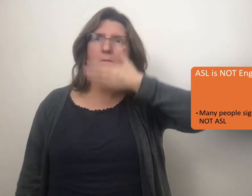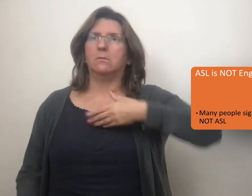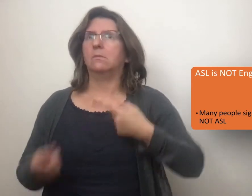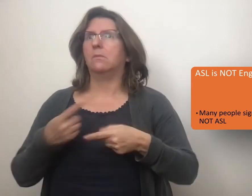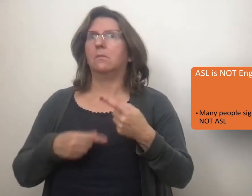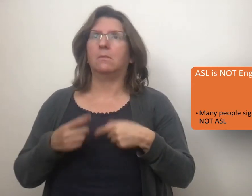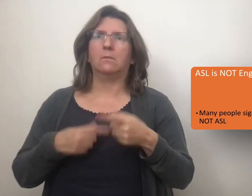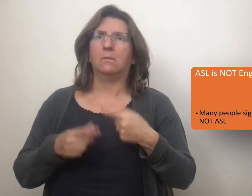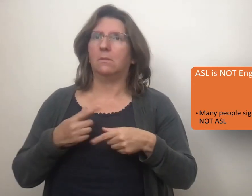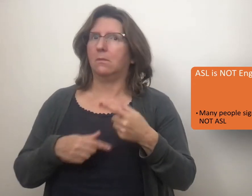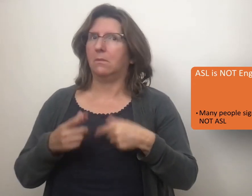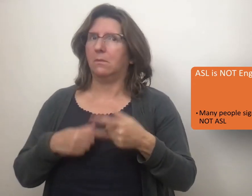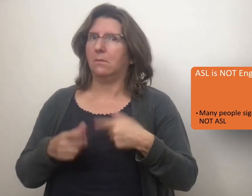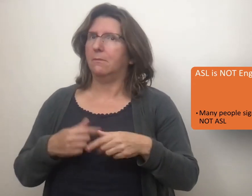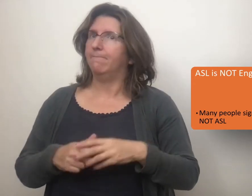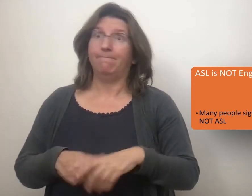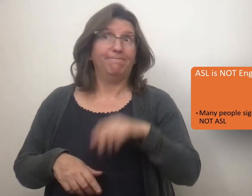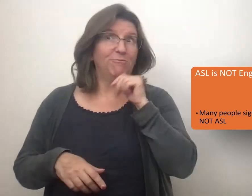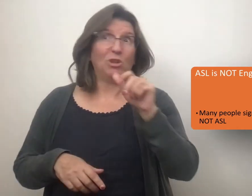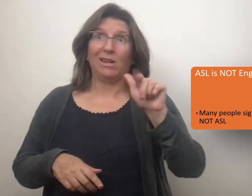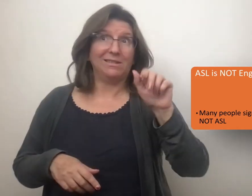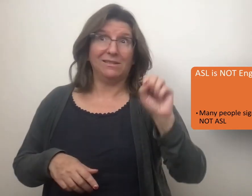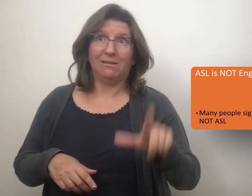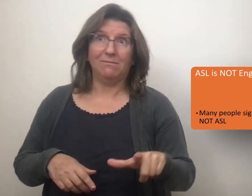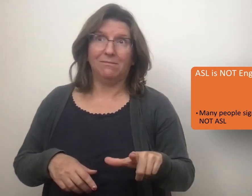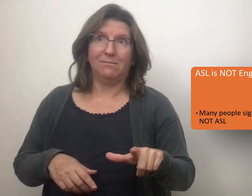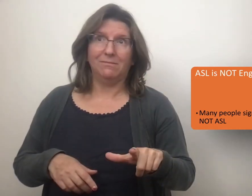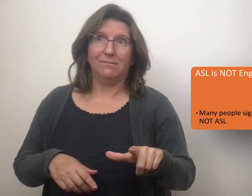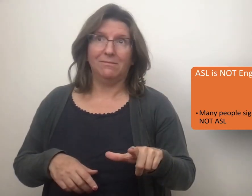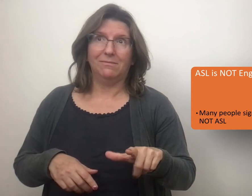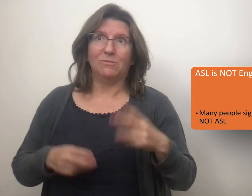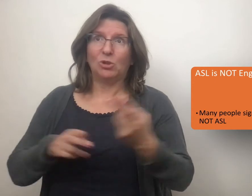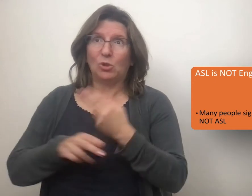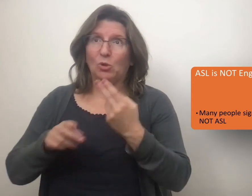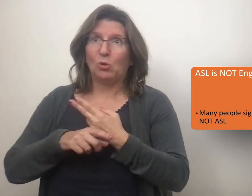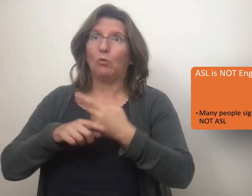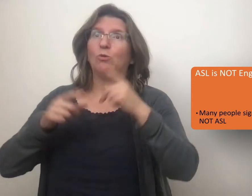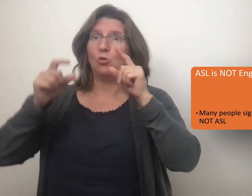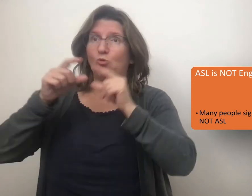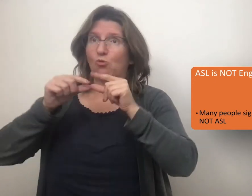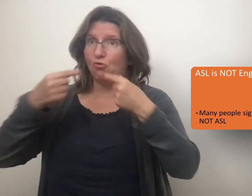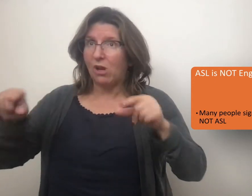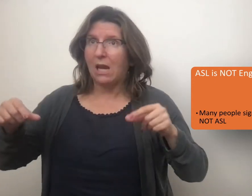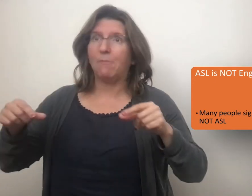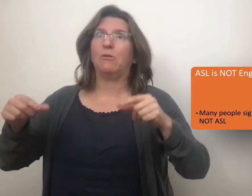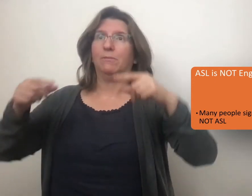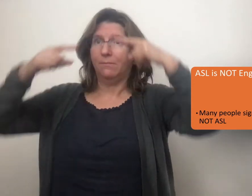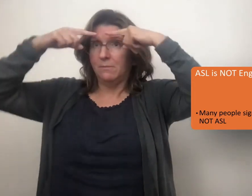language. Movements of eyebrows, mouth, etc. show important grammatical features that when they are